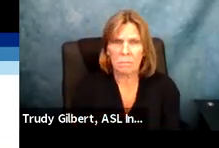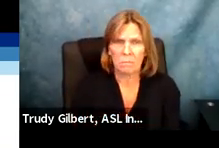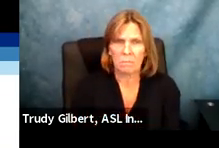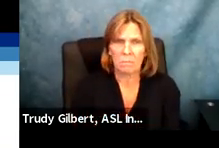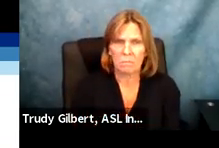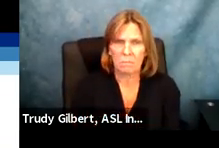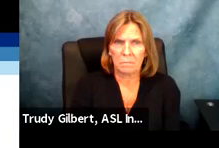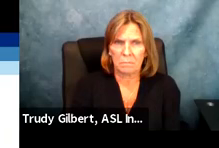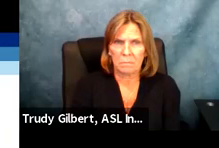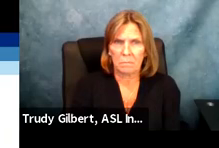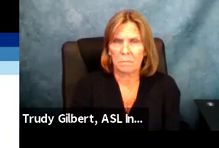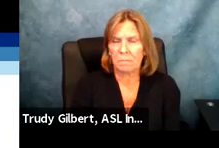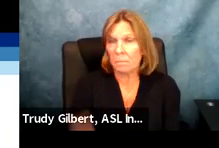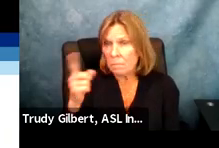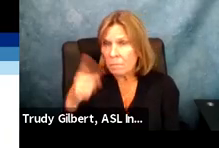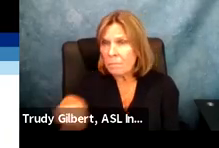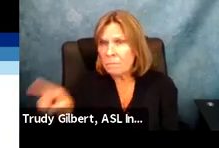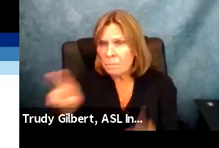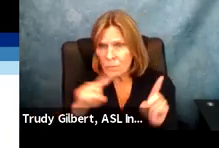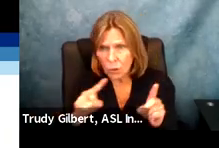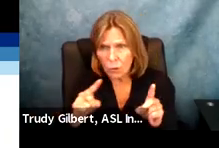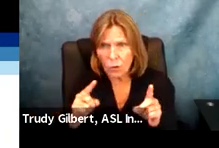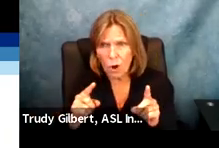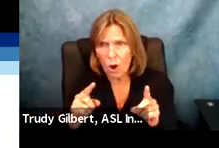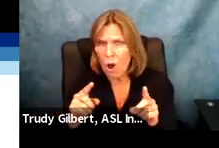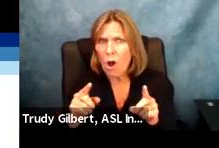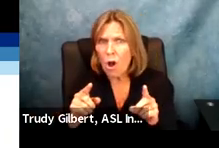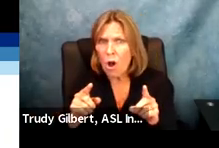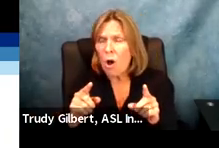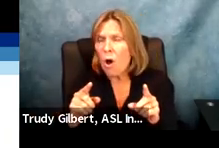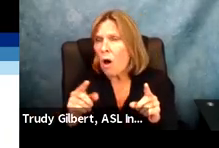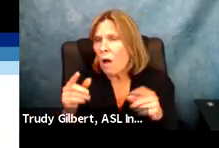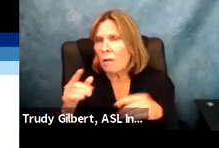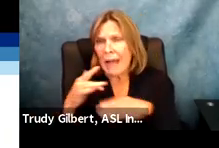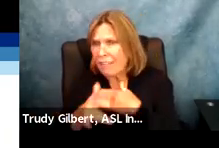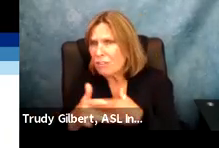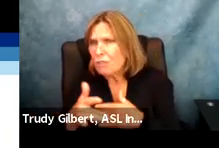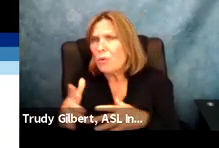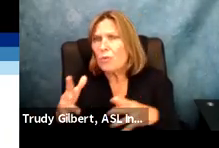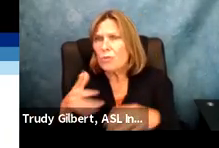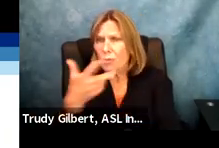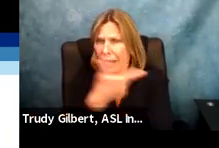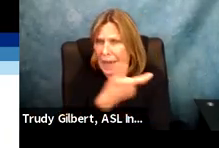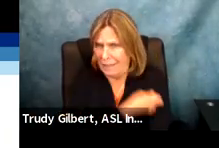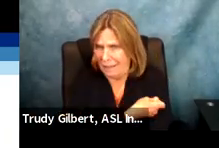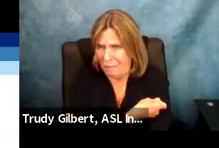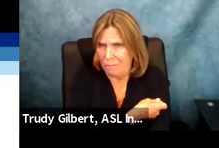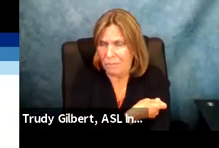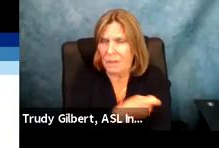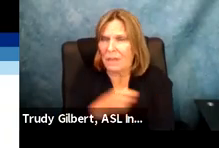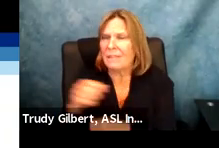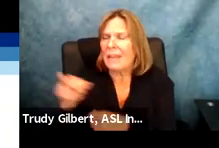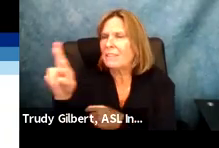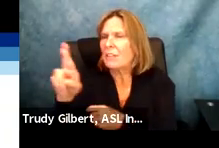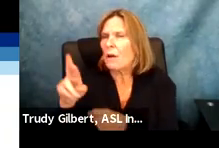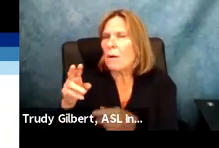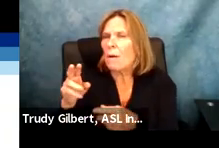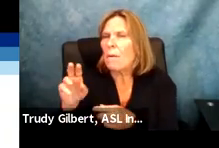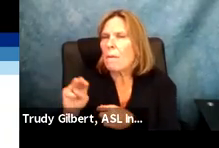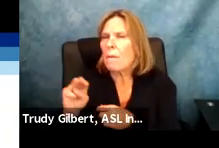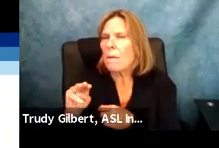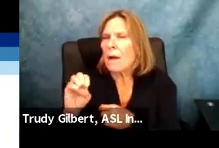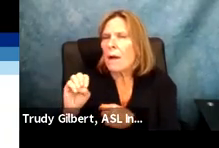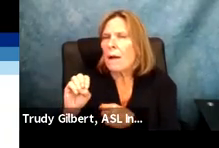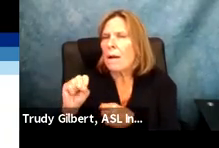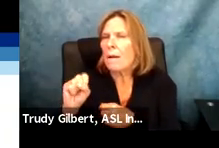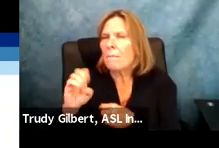all qualify for, are eligible for, or will be soon, and that's the messenger RNA vaccine. So that's the